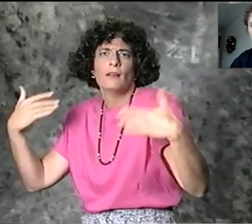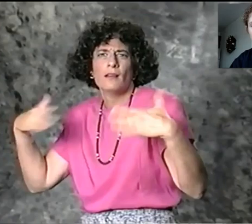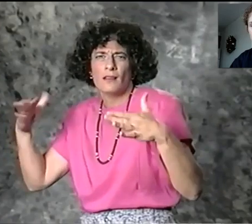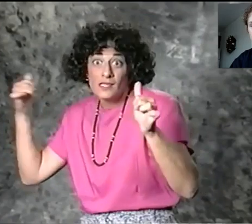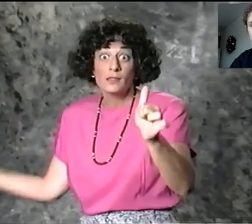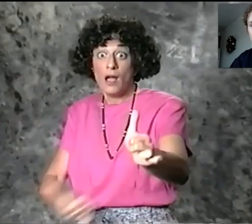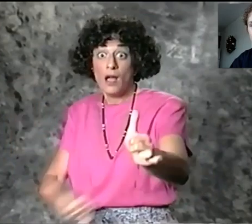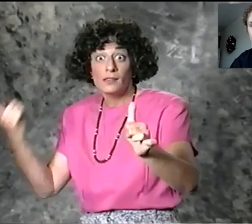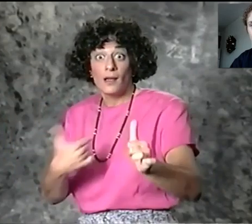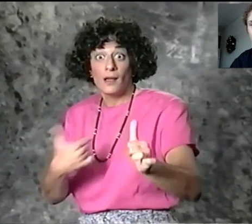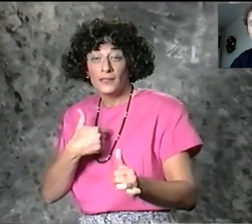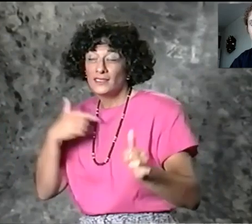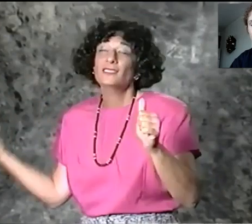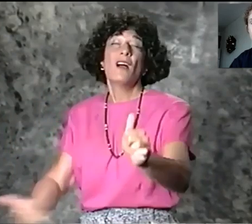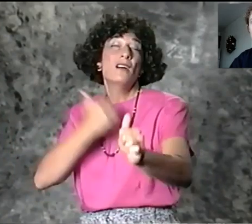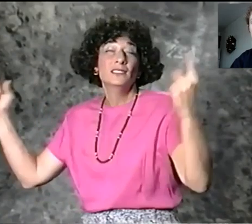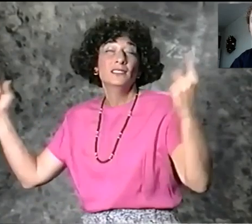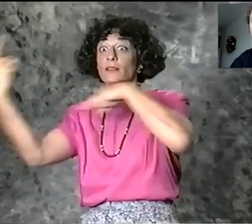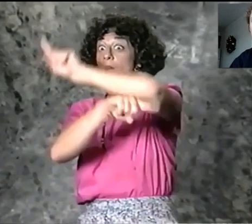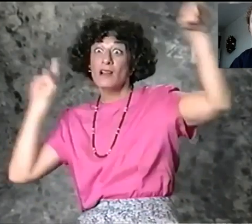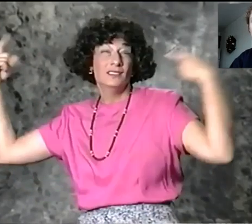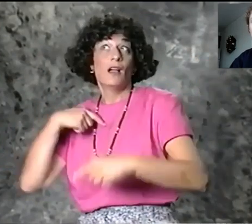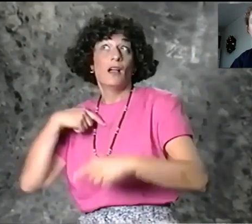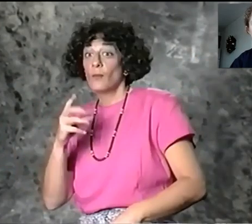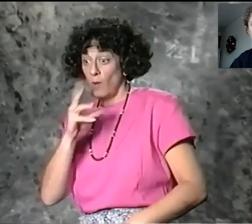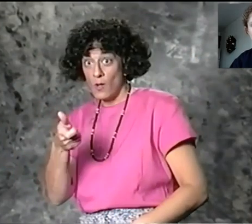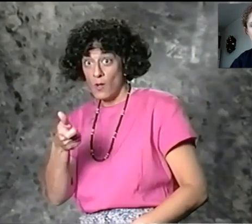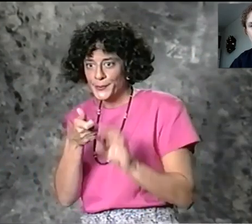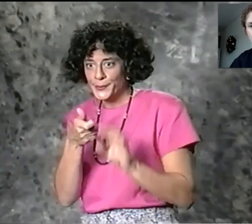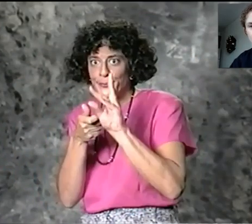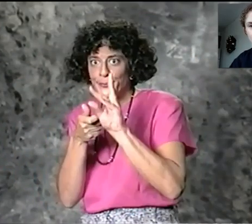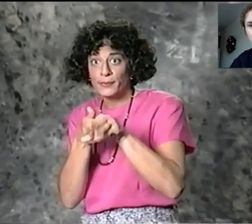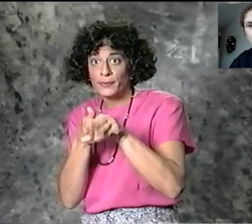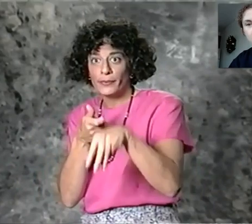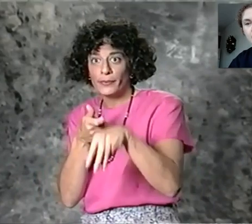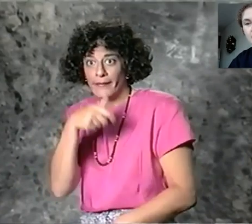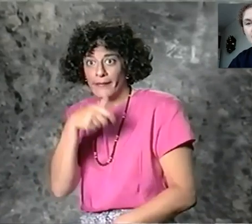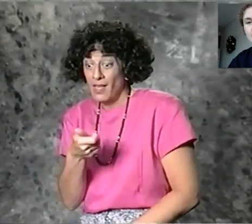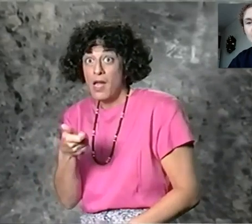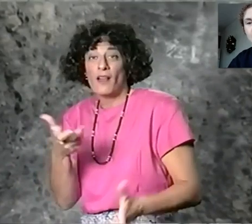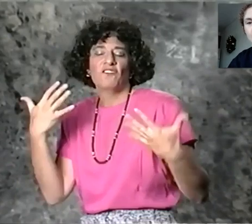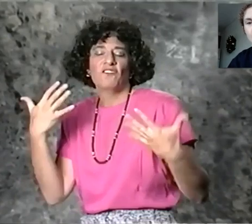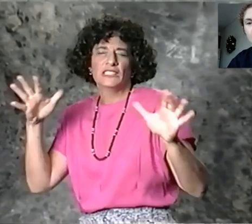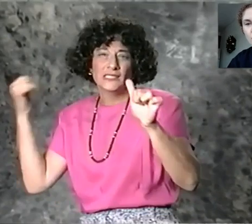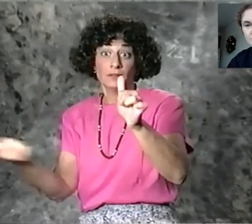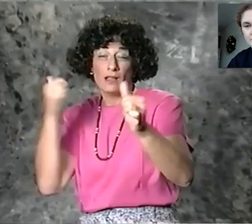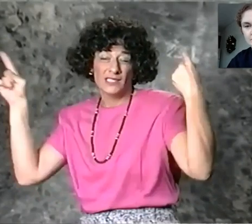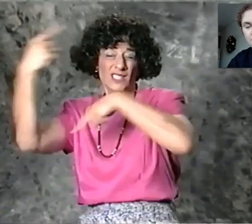Wow, it was these two bees again, but they were humongous. And they were swirling around my head again, but my water spigot